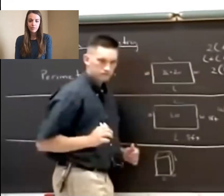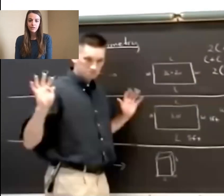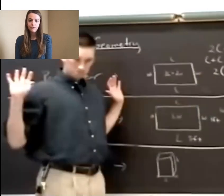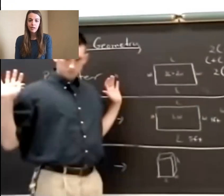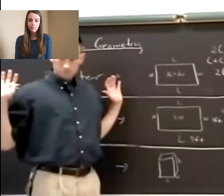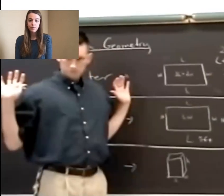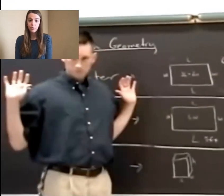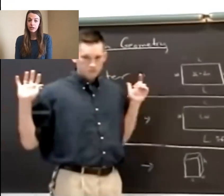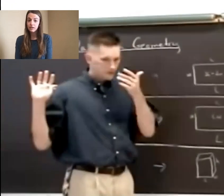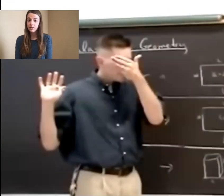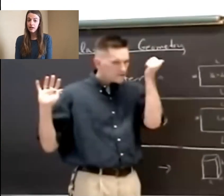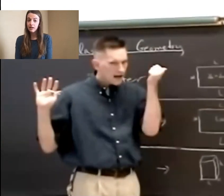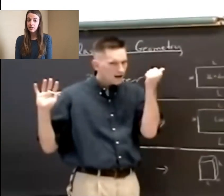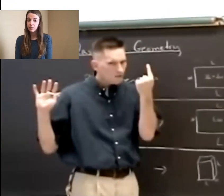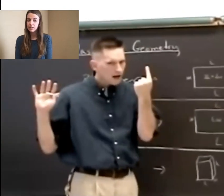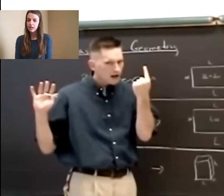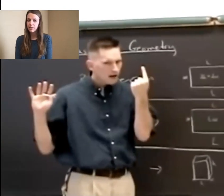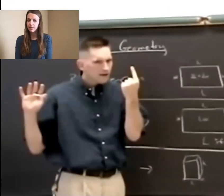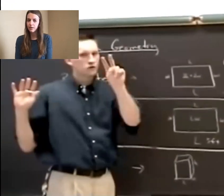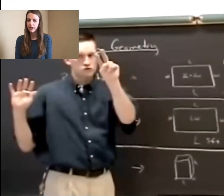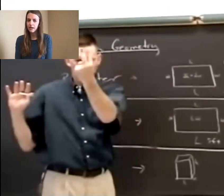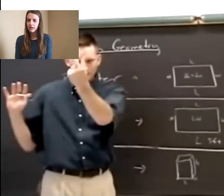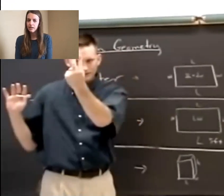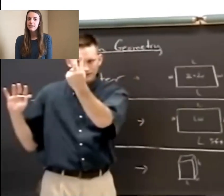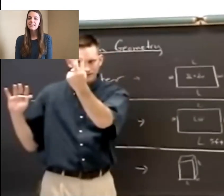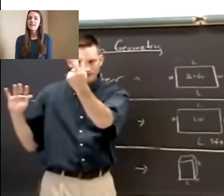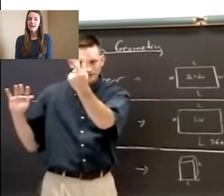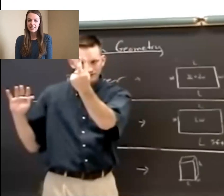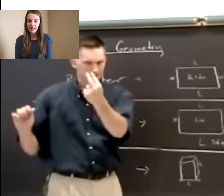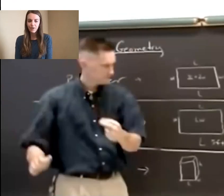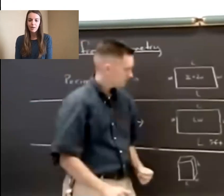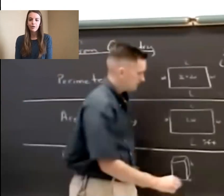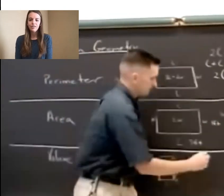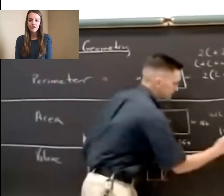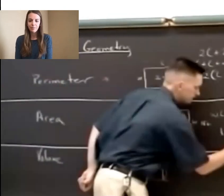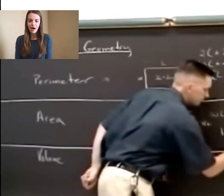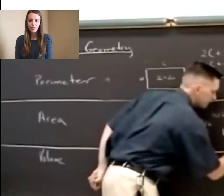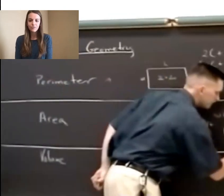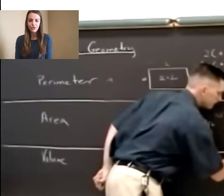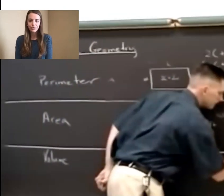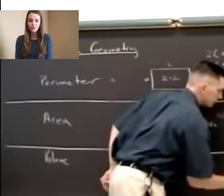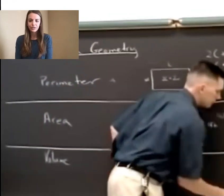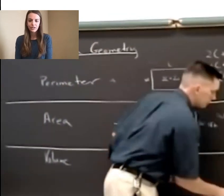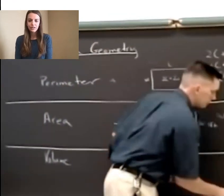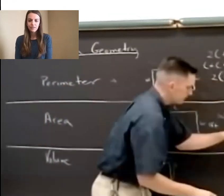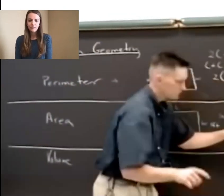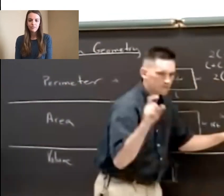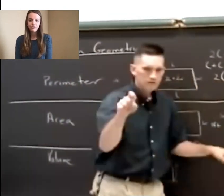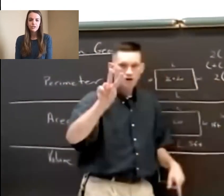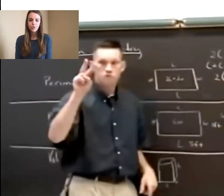15 feet, but are we done yet? We're missing something, right? Exactly, we got to put to the power of 2, 15 foot